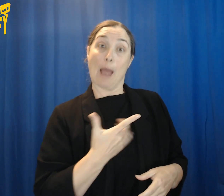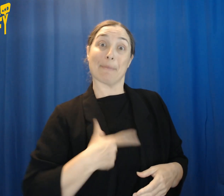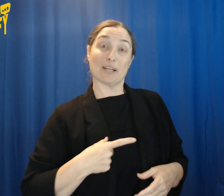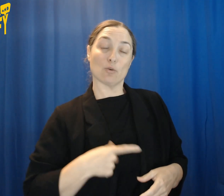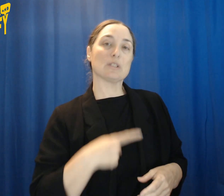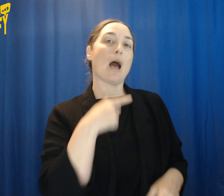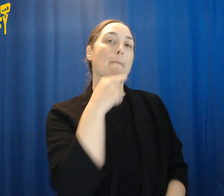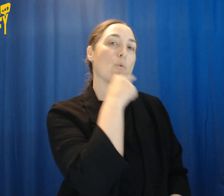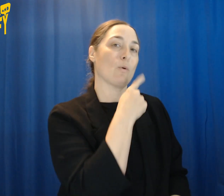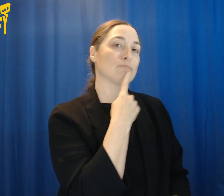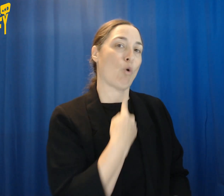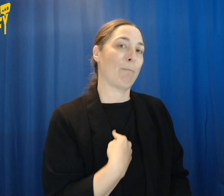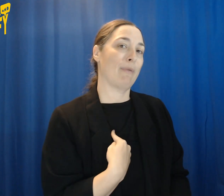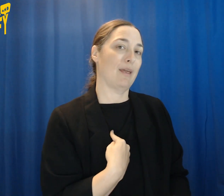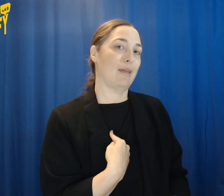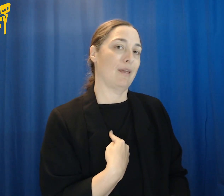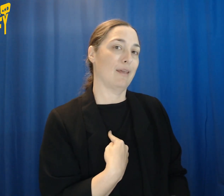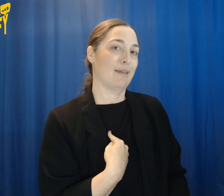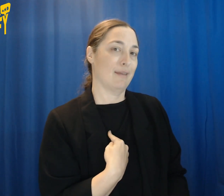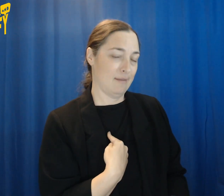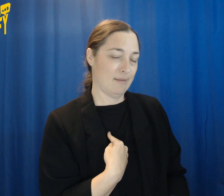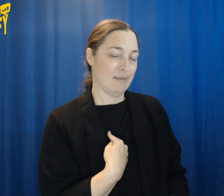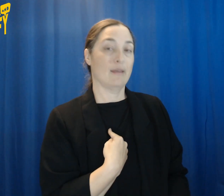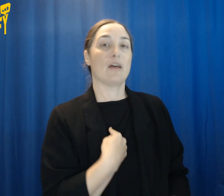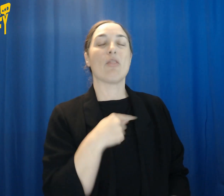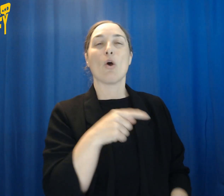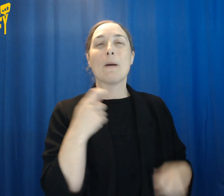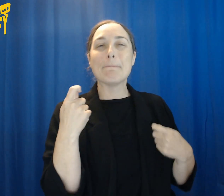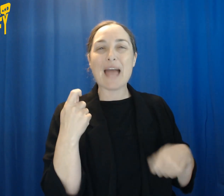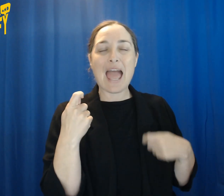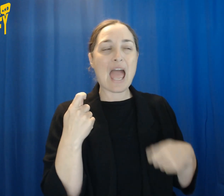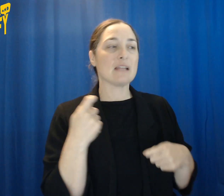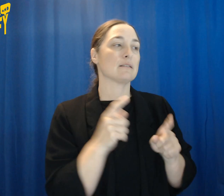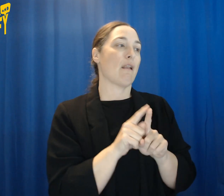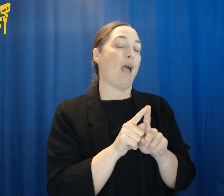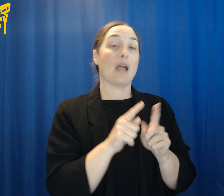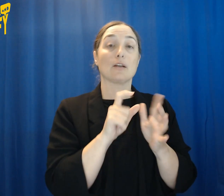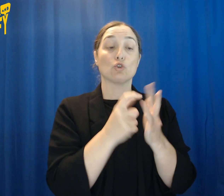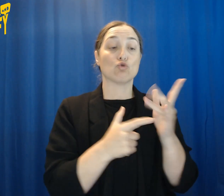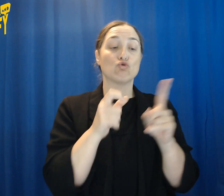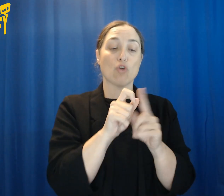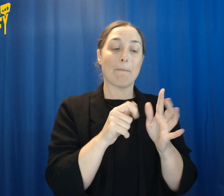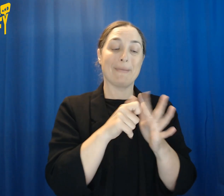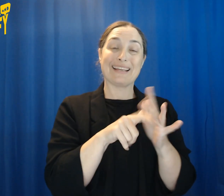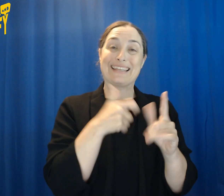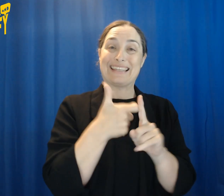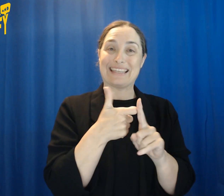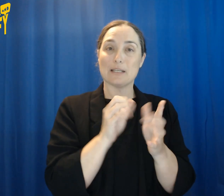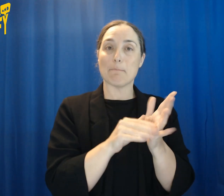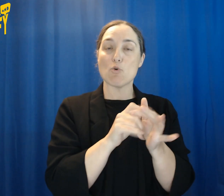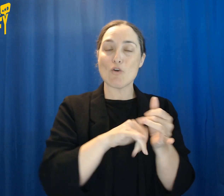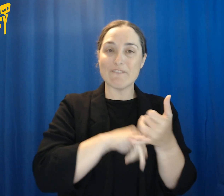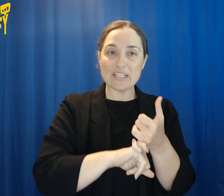cool. Those bands at the time were things like Dropkick Murphys, NOFX,